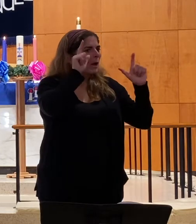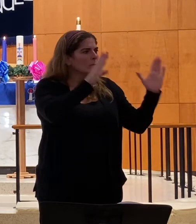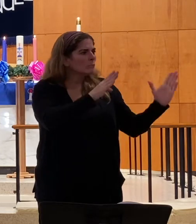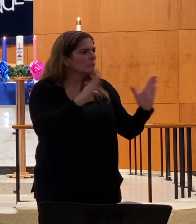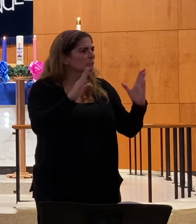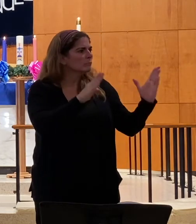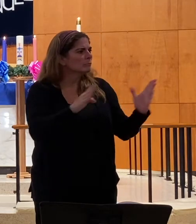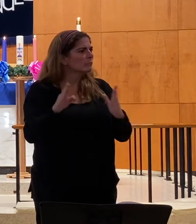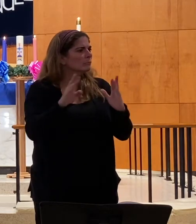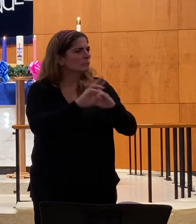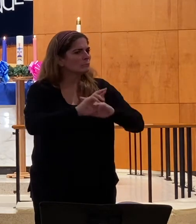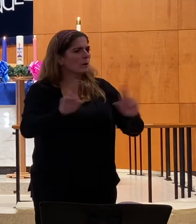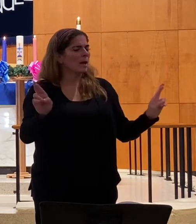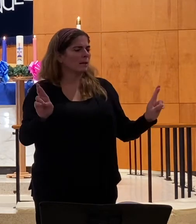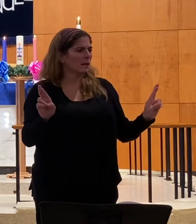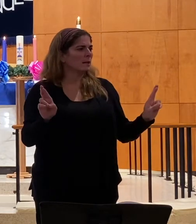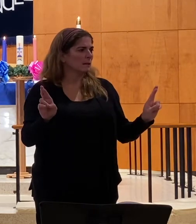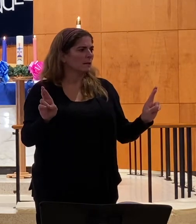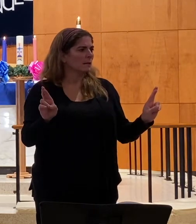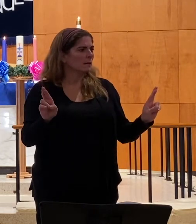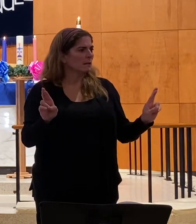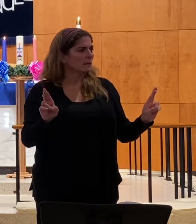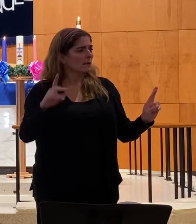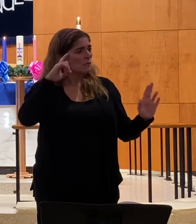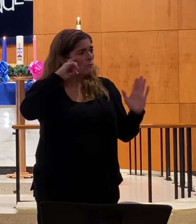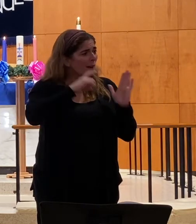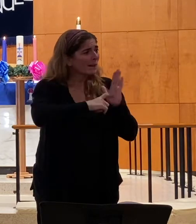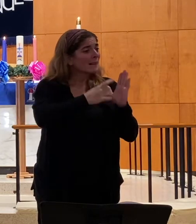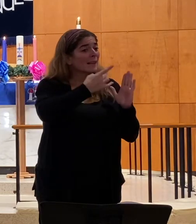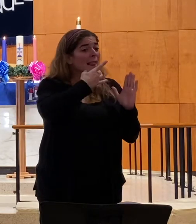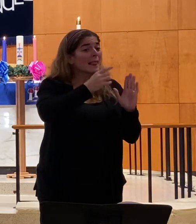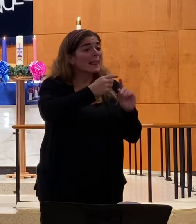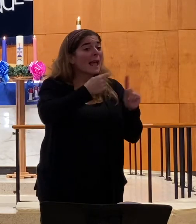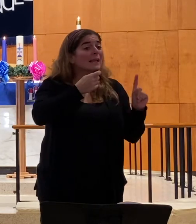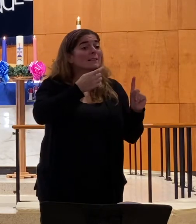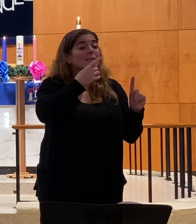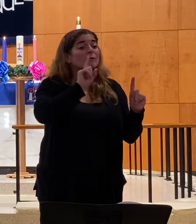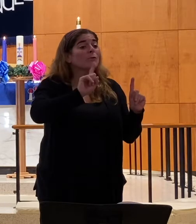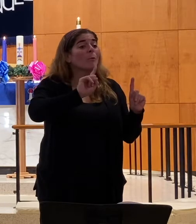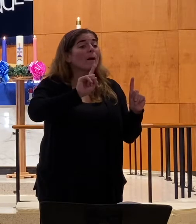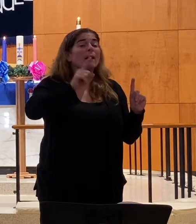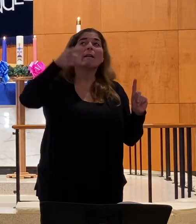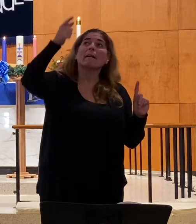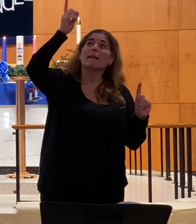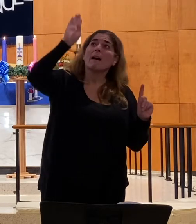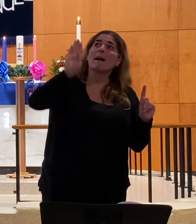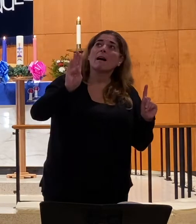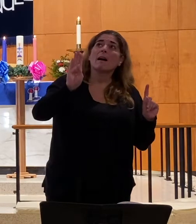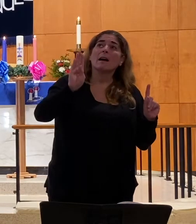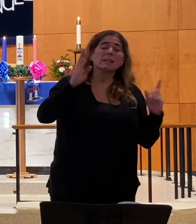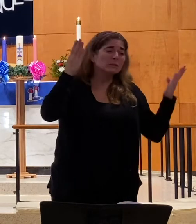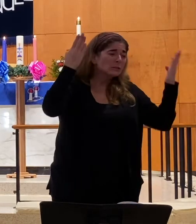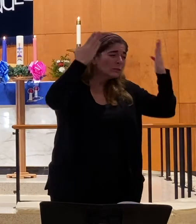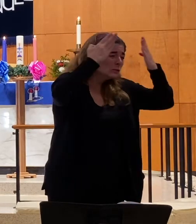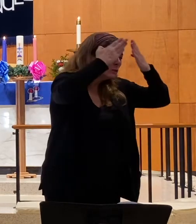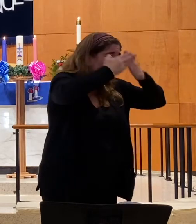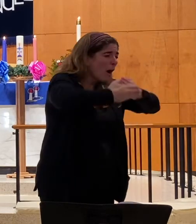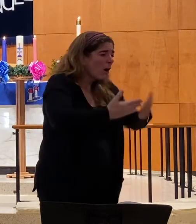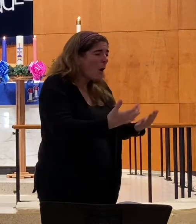to recognize the true light that has come into the world, the light that the darkness cannot